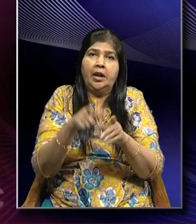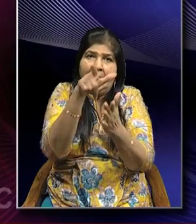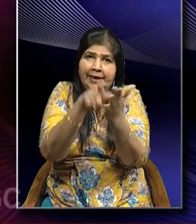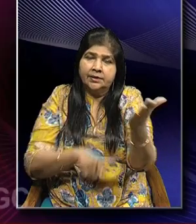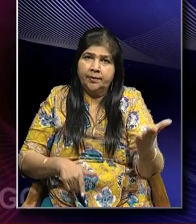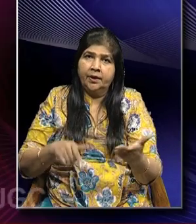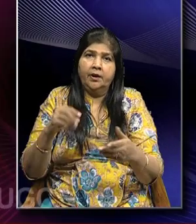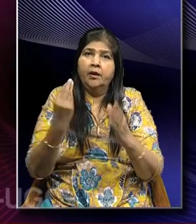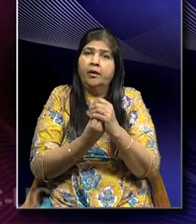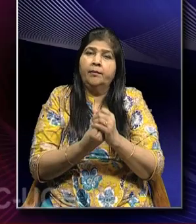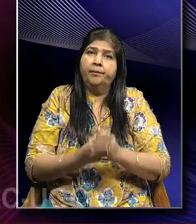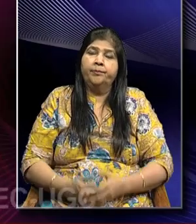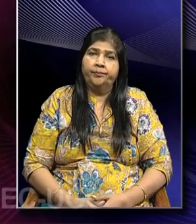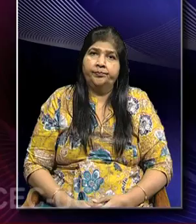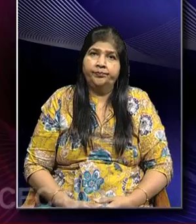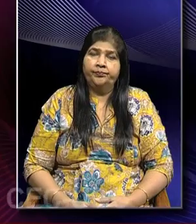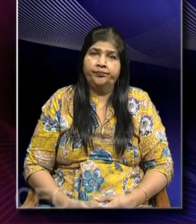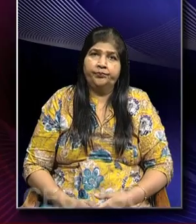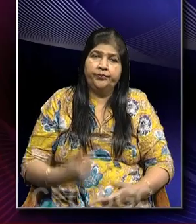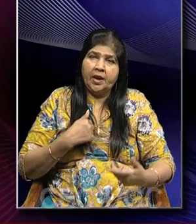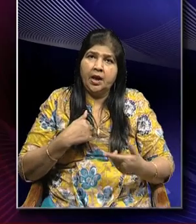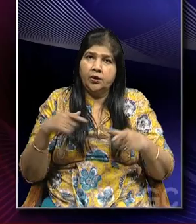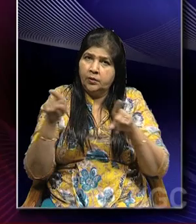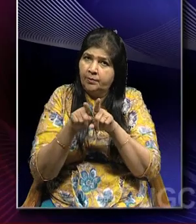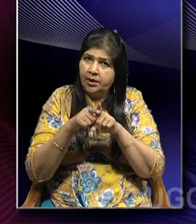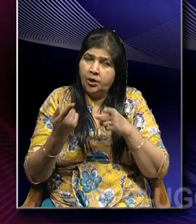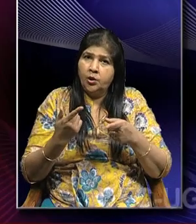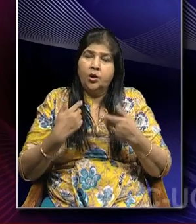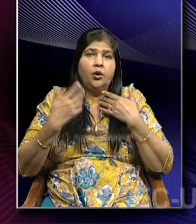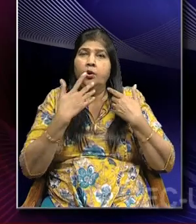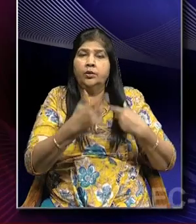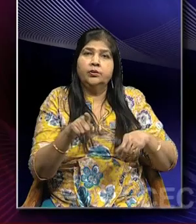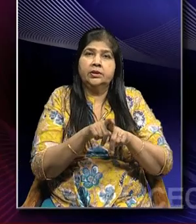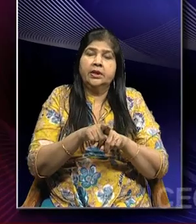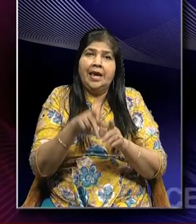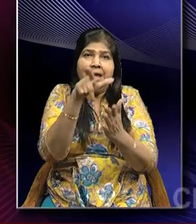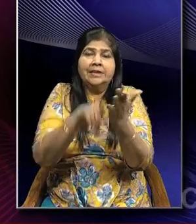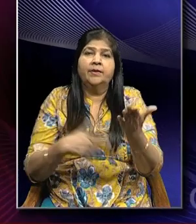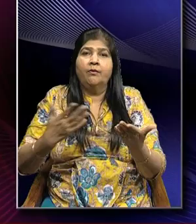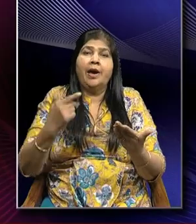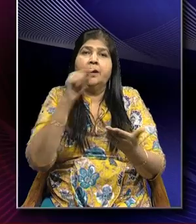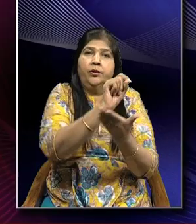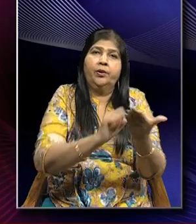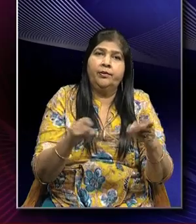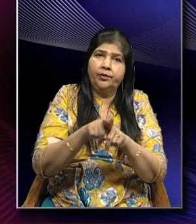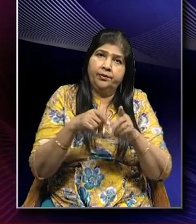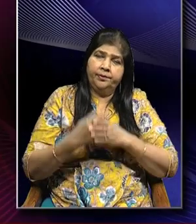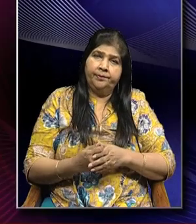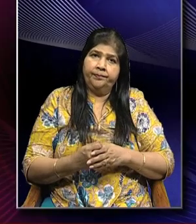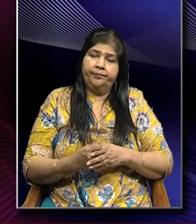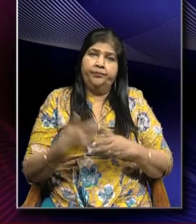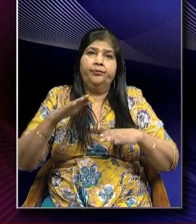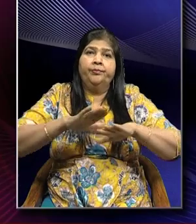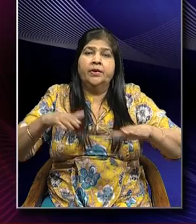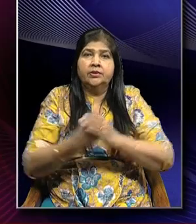model, comply or explain basis. Either you comply, or if you are not able to do so, you need to explain, and it is based